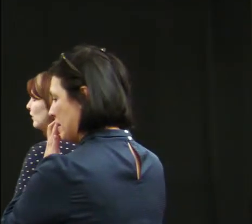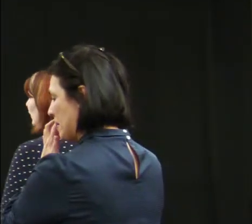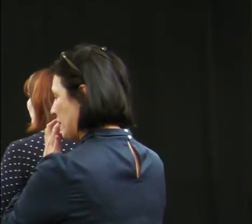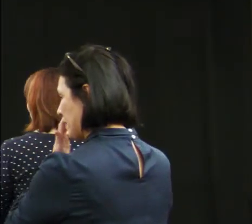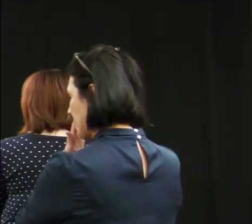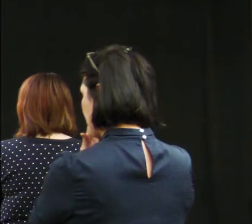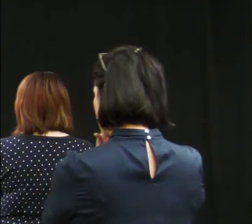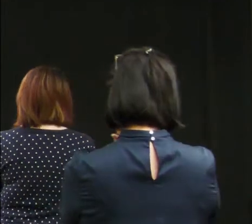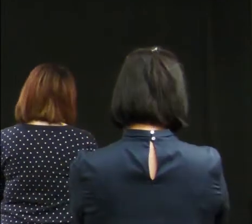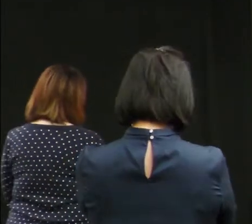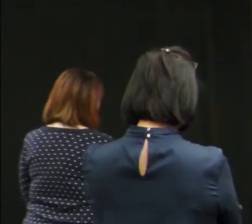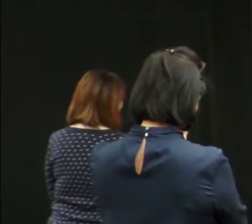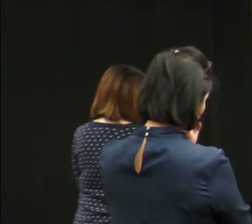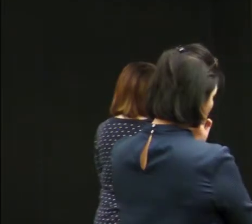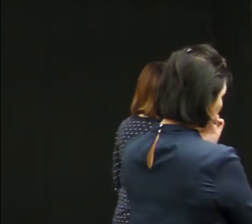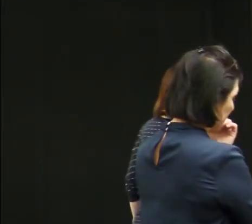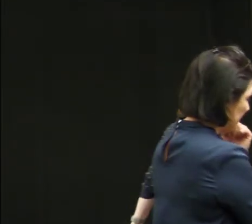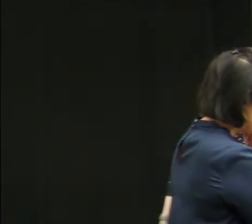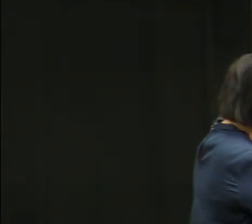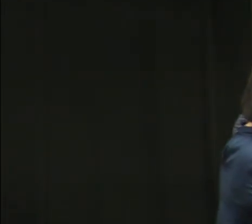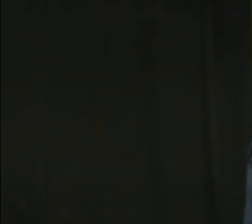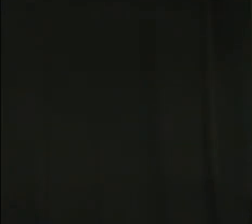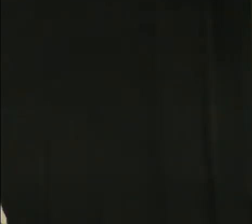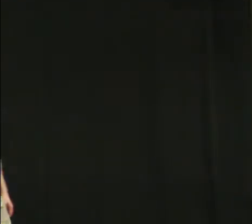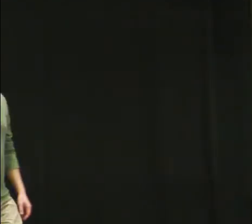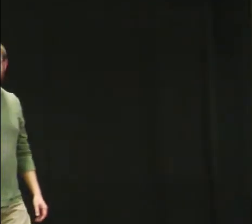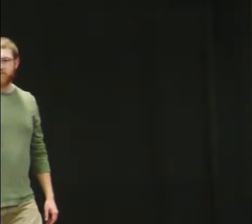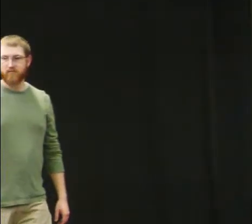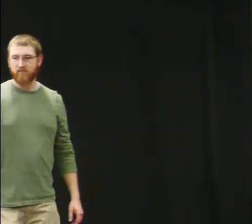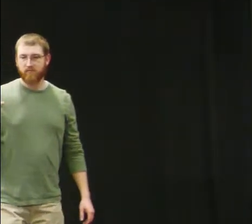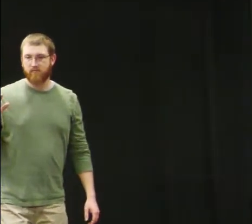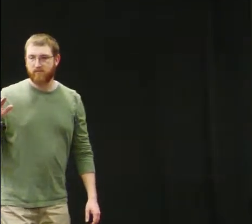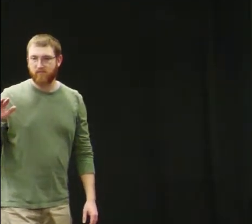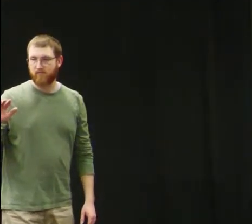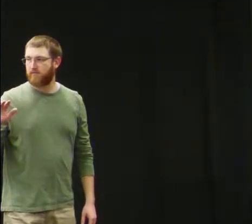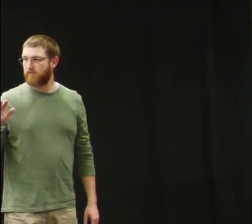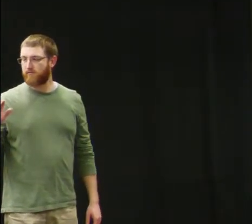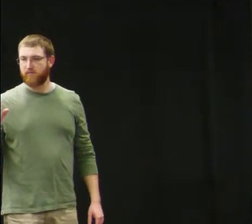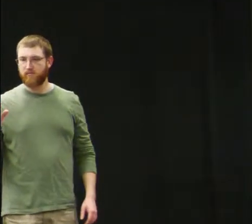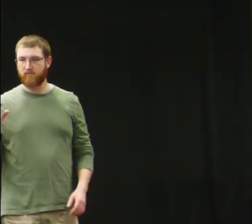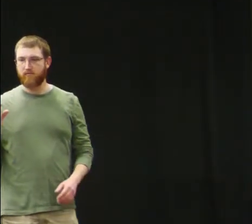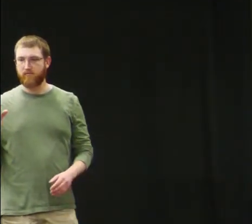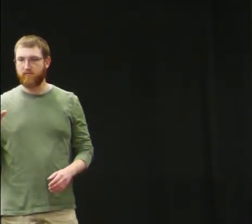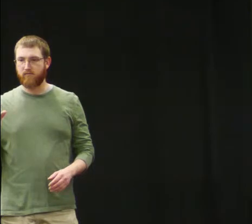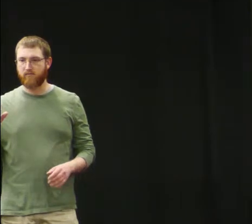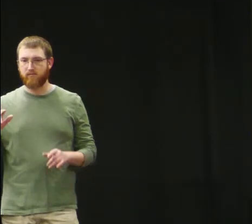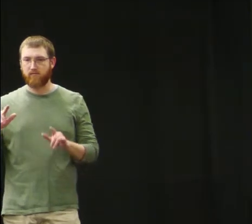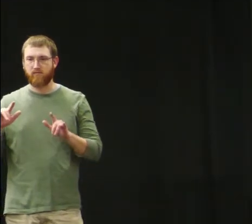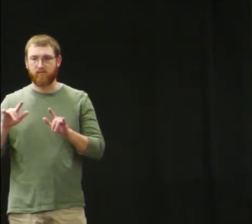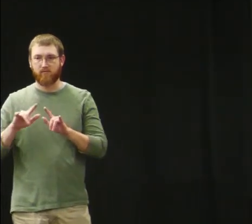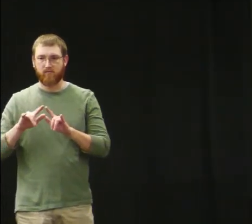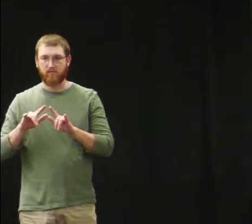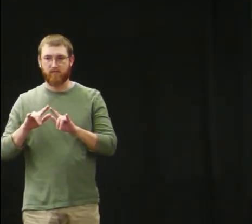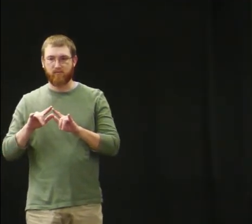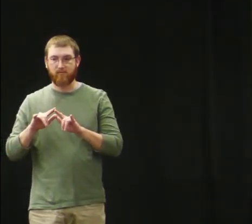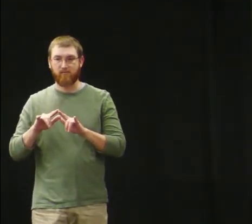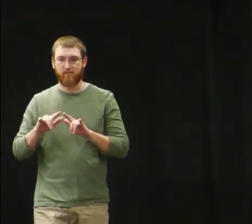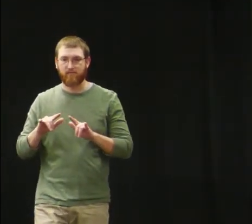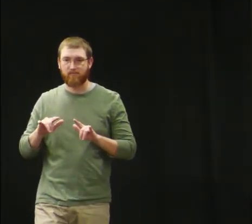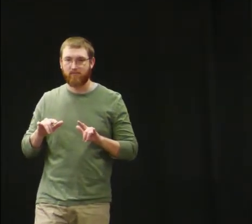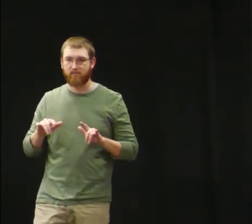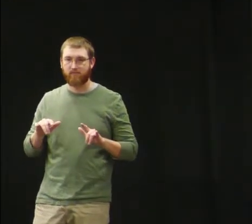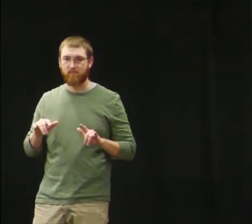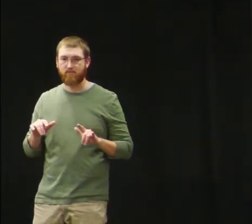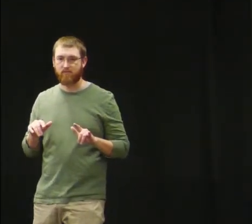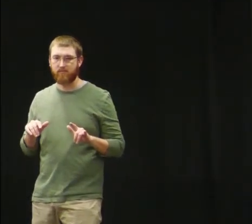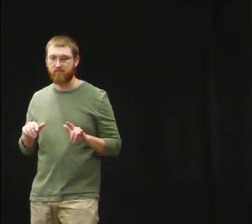While you're looking at your data, the next thing that you're going to do, it's in your guided notes on page